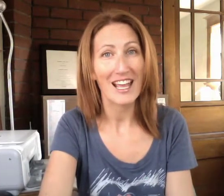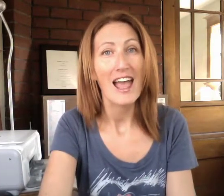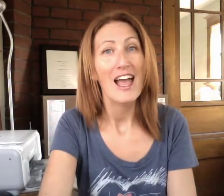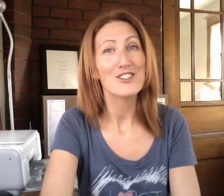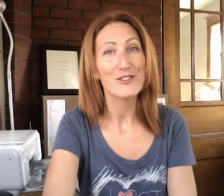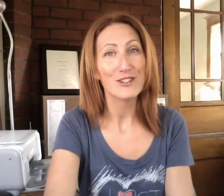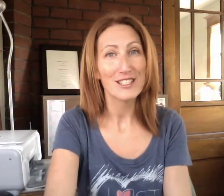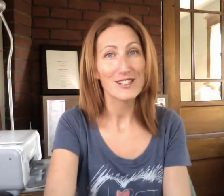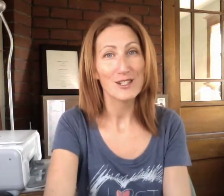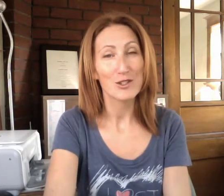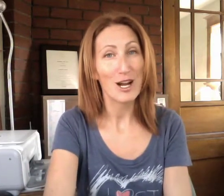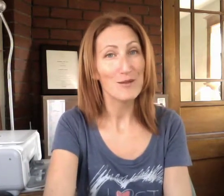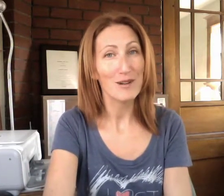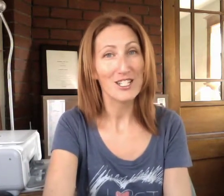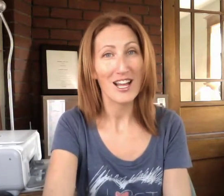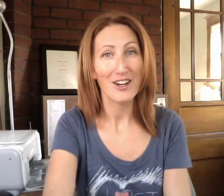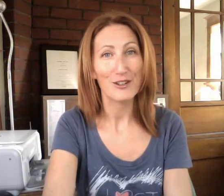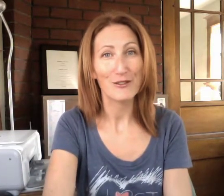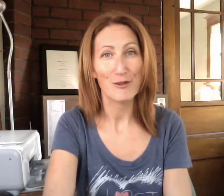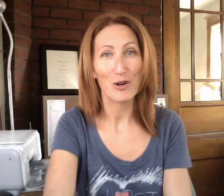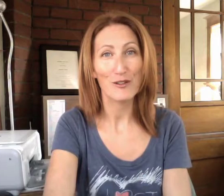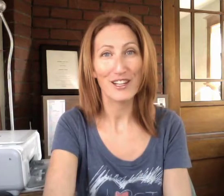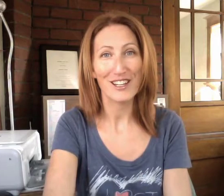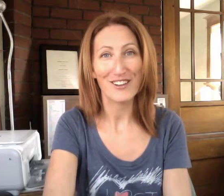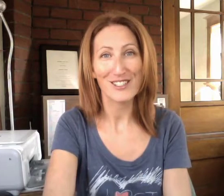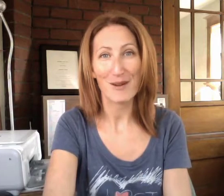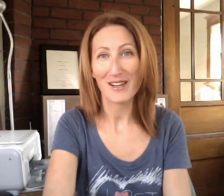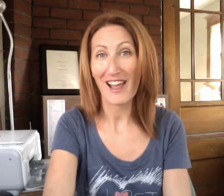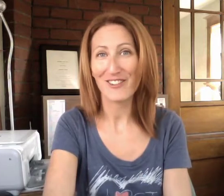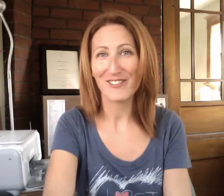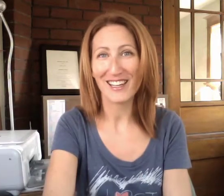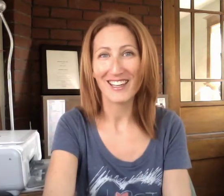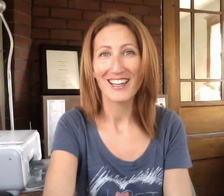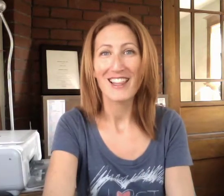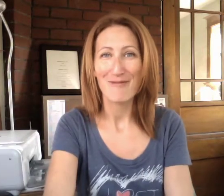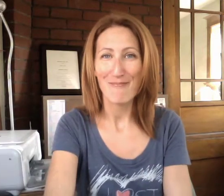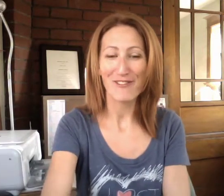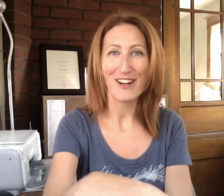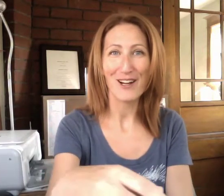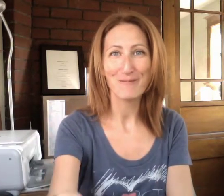and don't forget to subscribe to my channel for more videos coming every week. Bye for now.